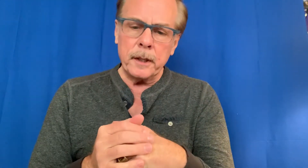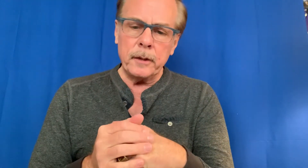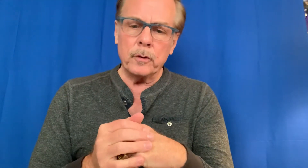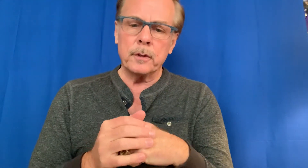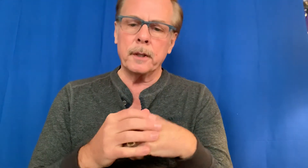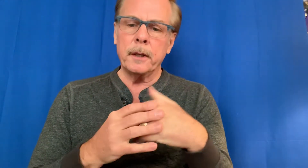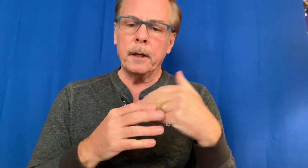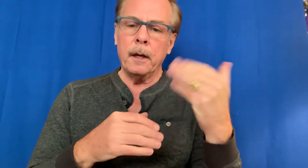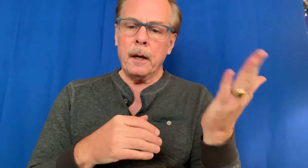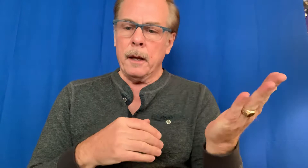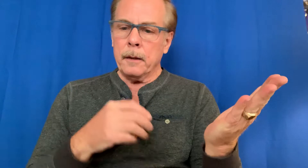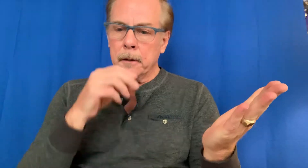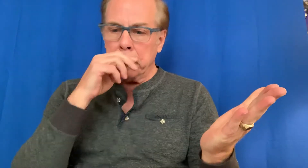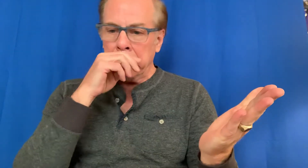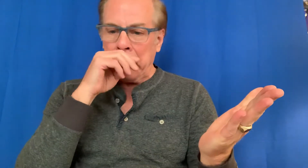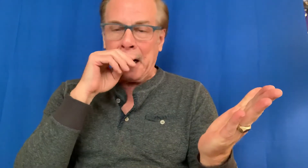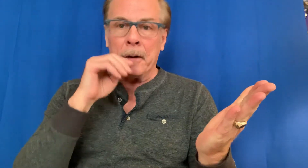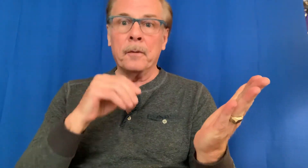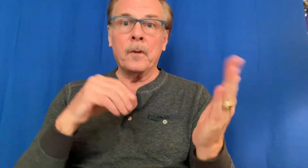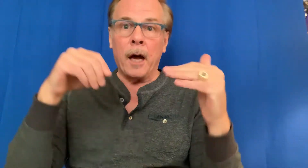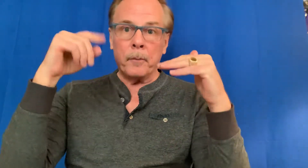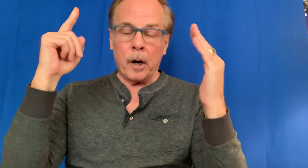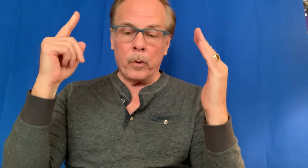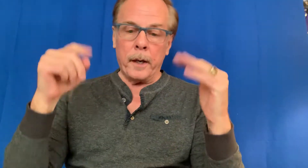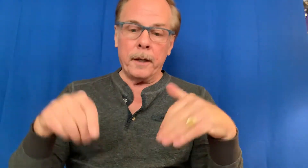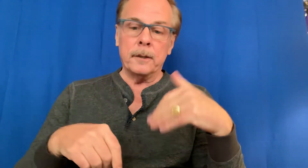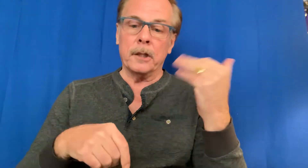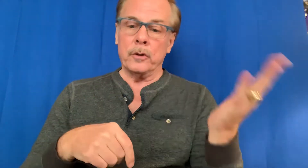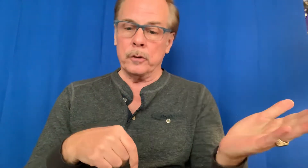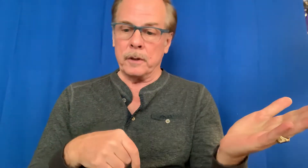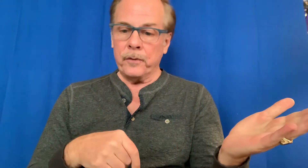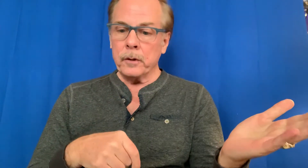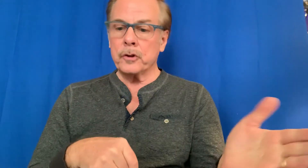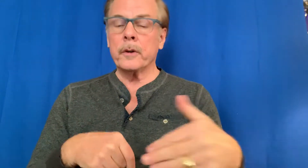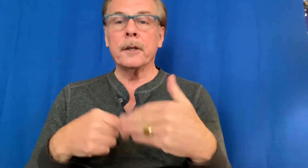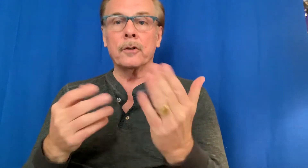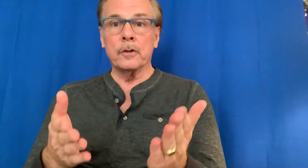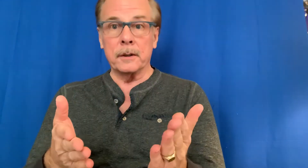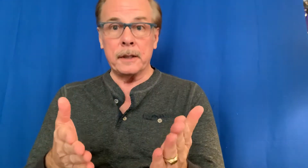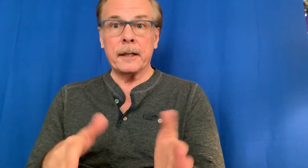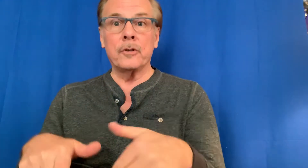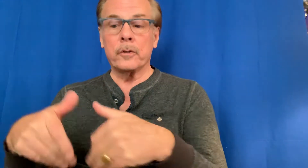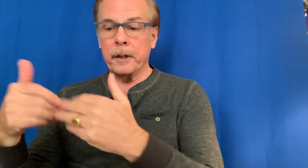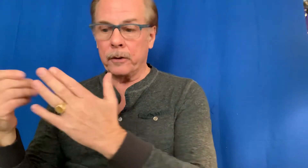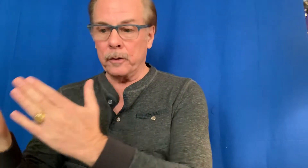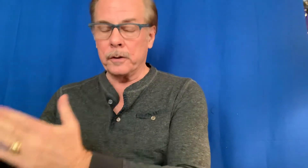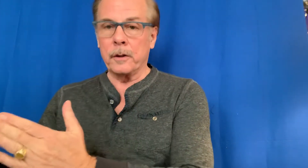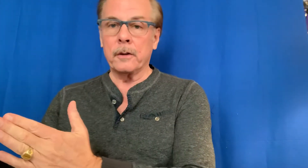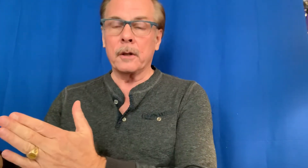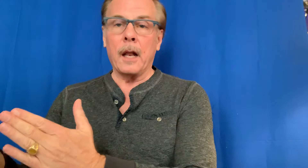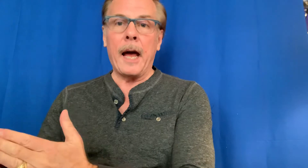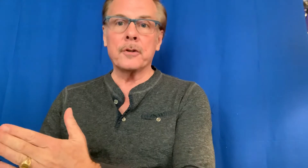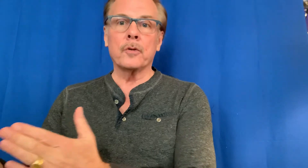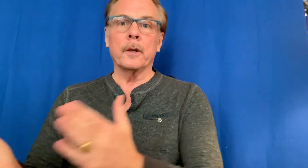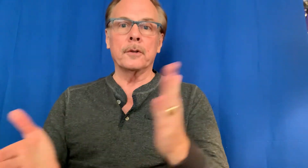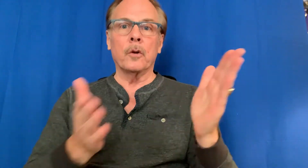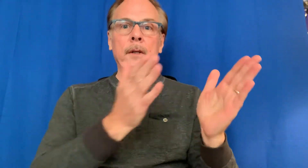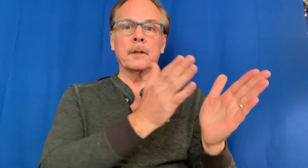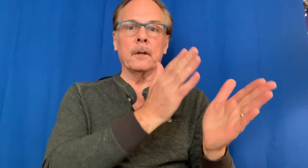you'll see the eyebrow raise, introduce the first tree, introduce the second tree, introduce the last tree. So as the